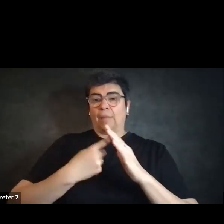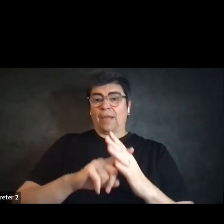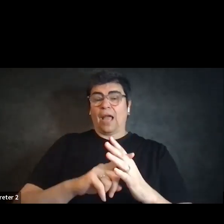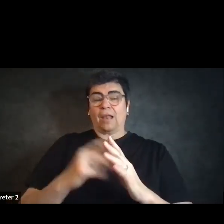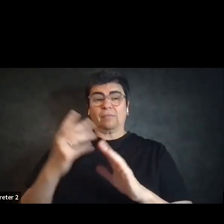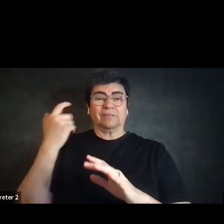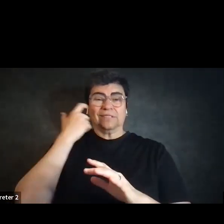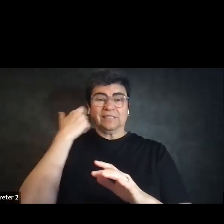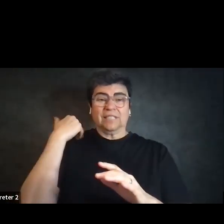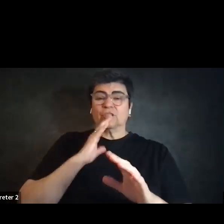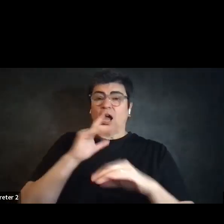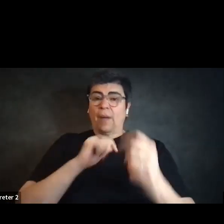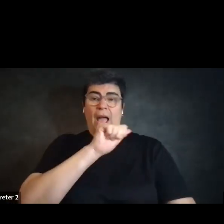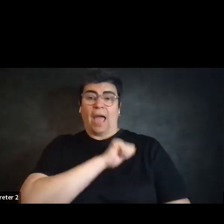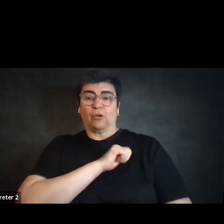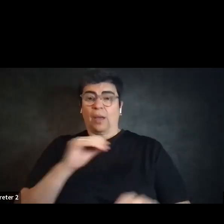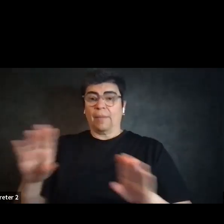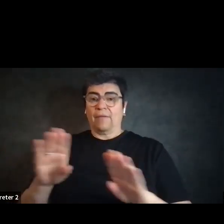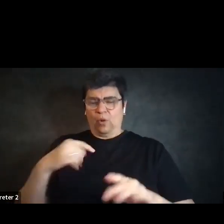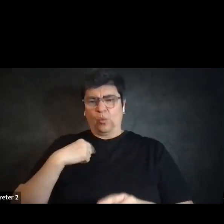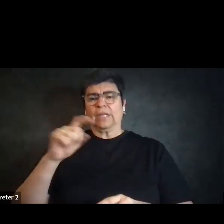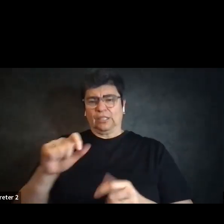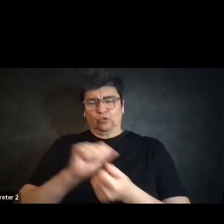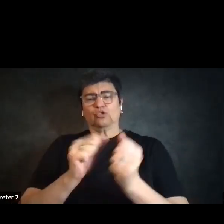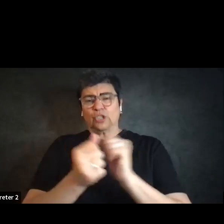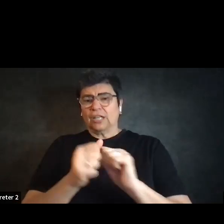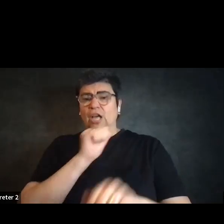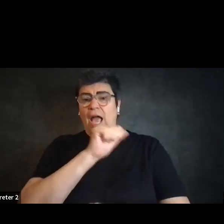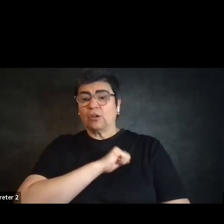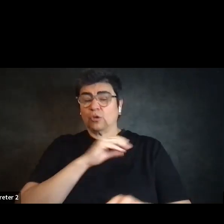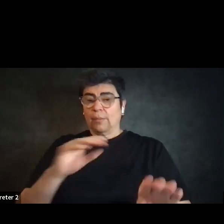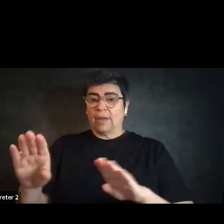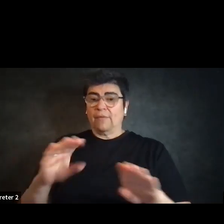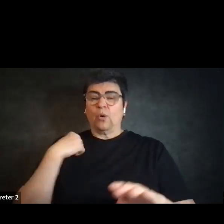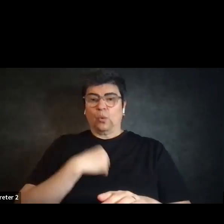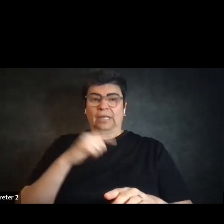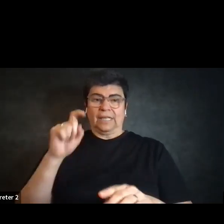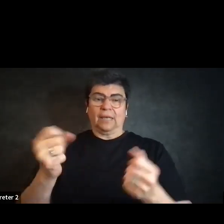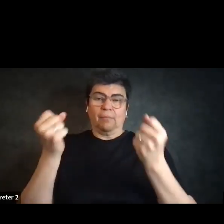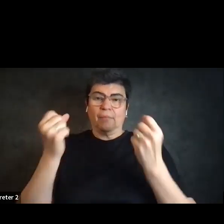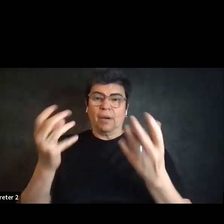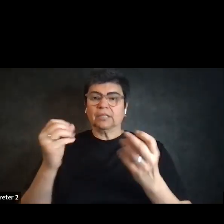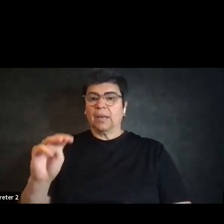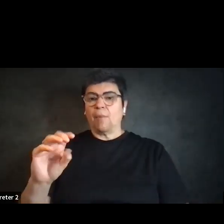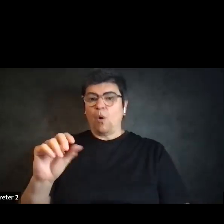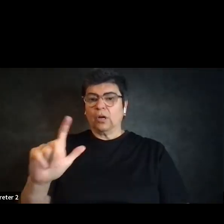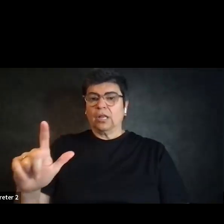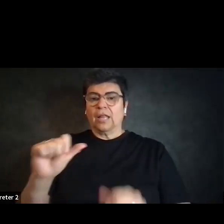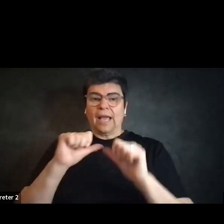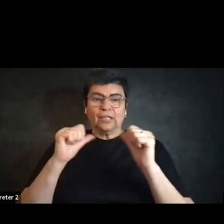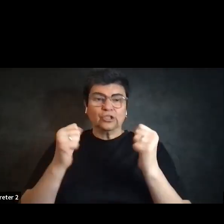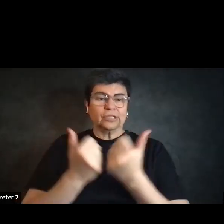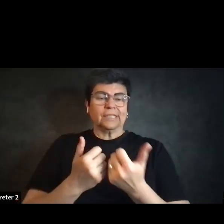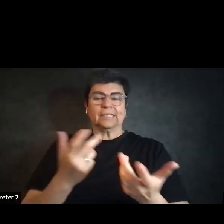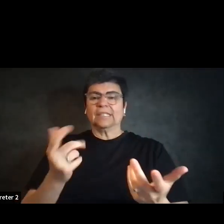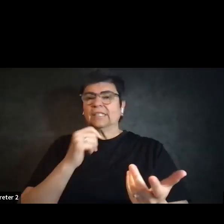talking about attitude and behavior, and we need to change this attitude and behavior, and we need multimodal agencies. We need the help of each and every person, not